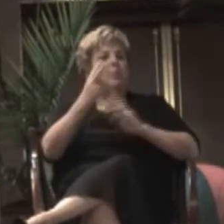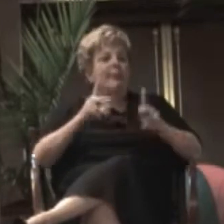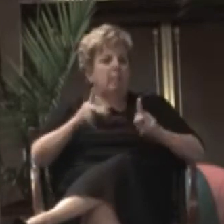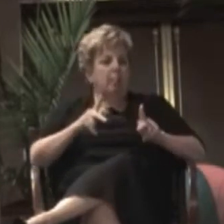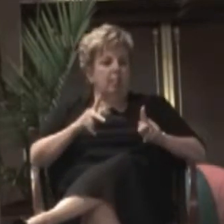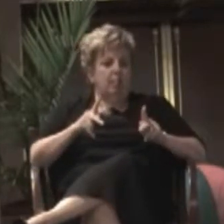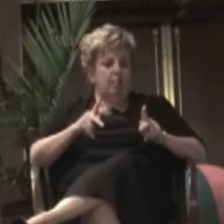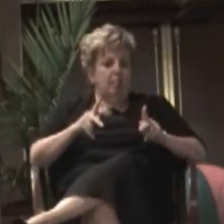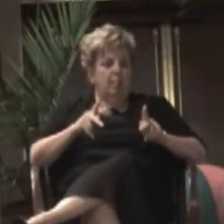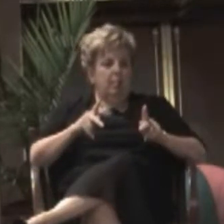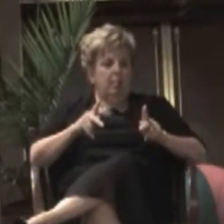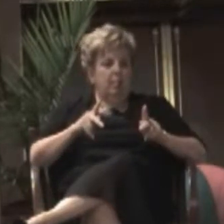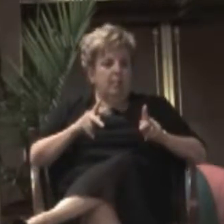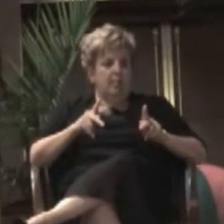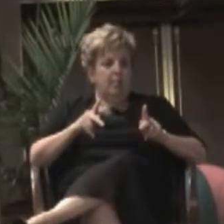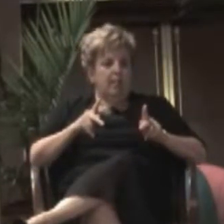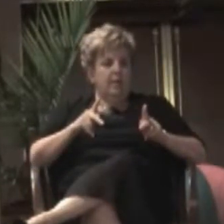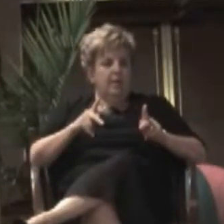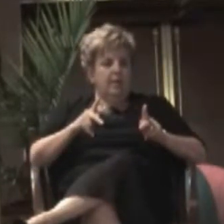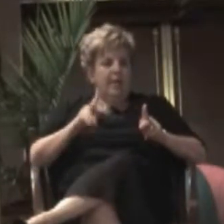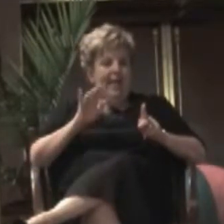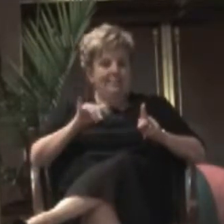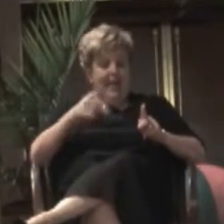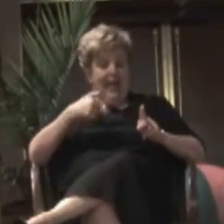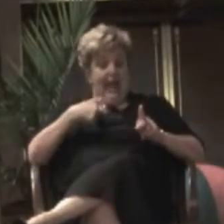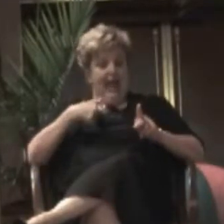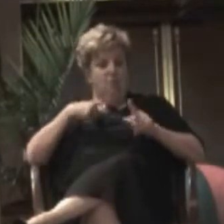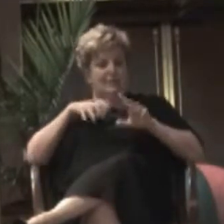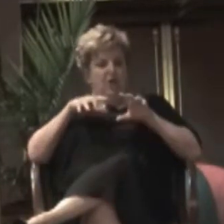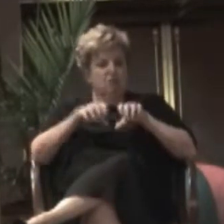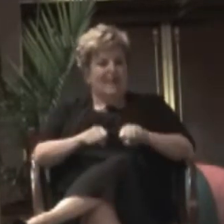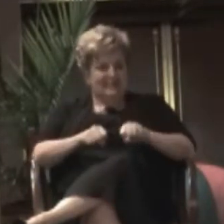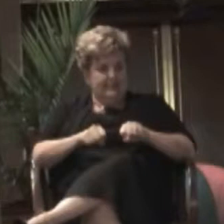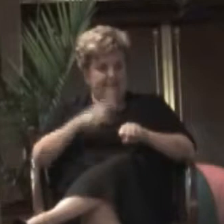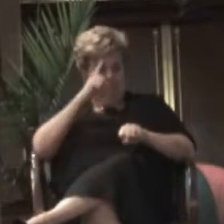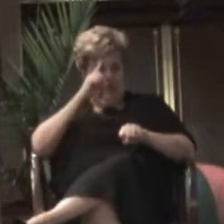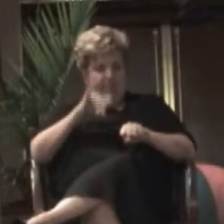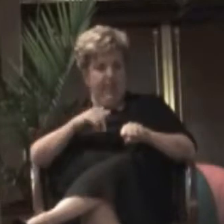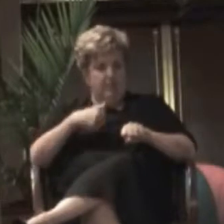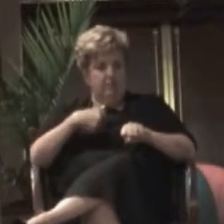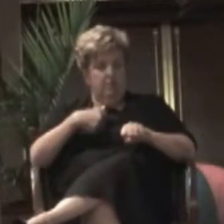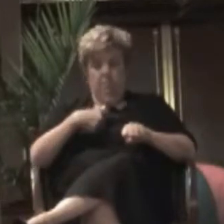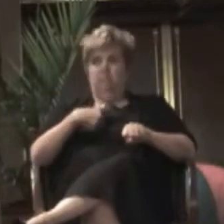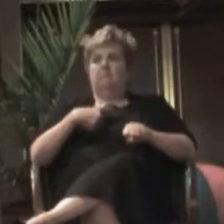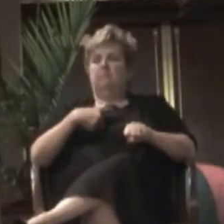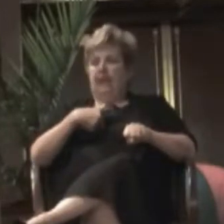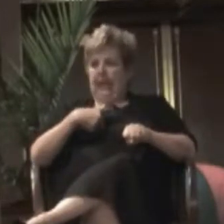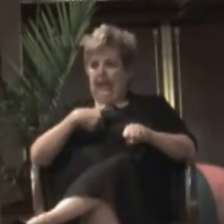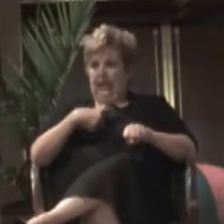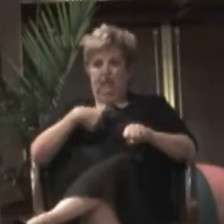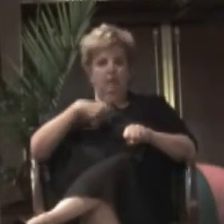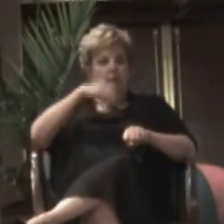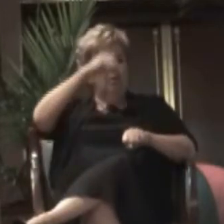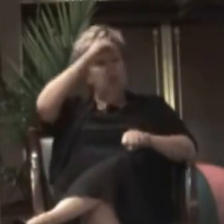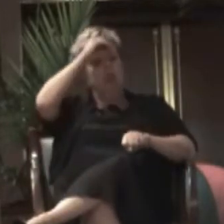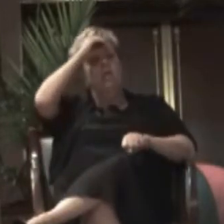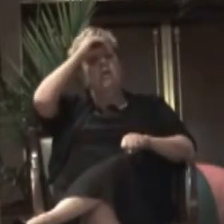And that I had been arrested for the crime. I had absolutely no clue. But I knew they were